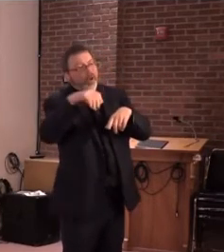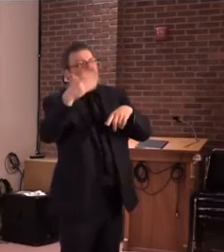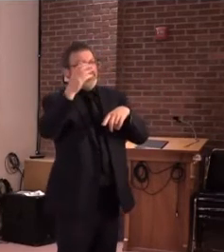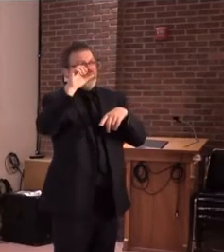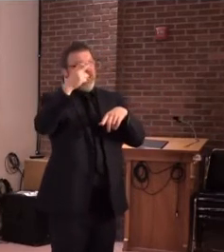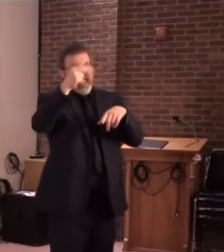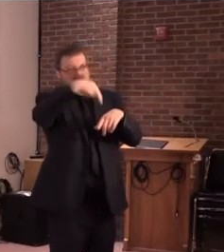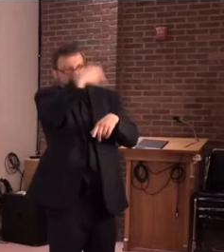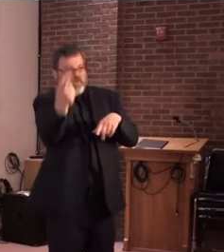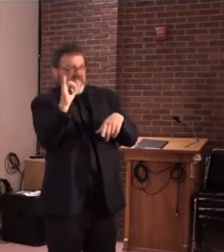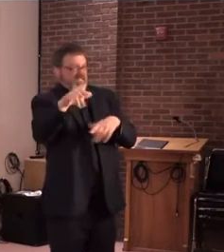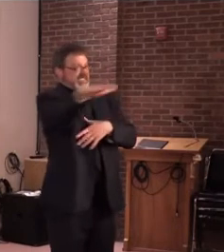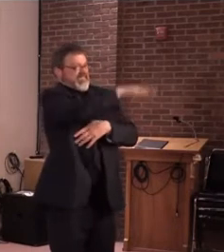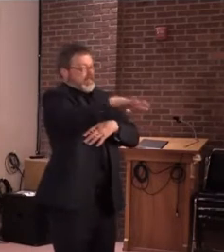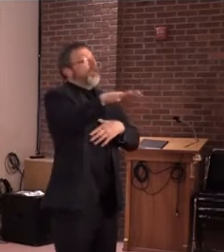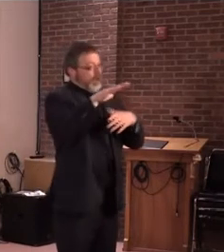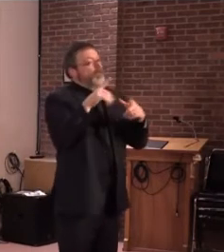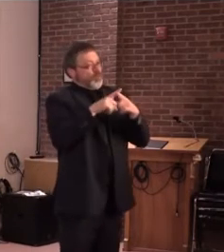process that,